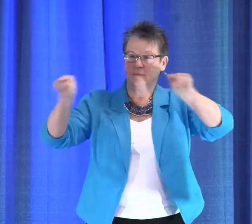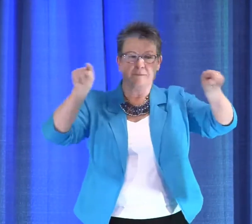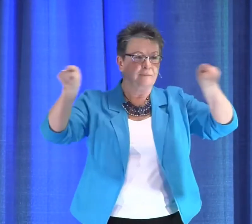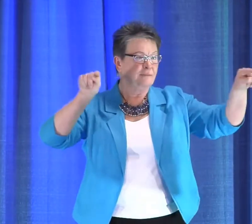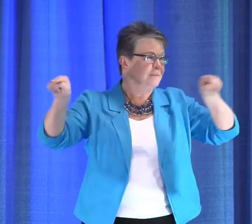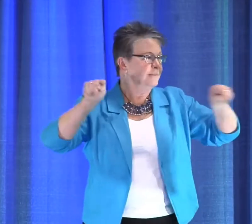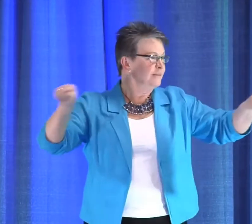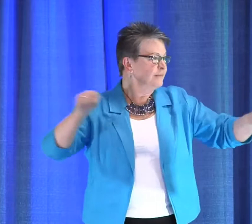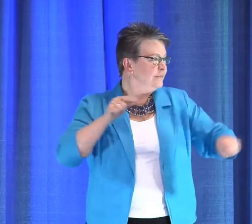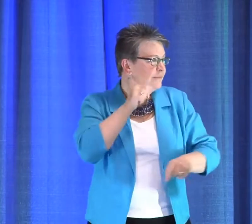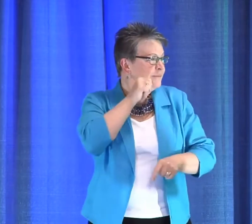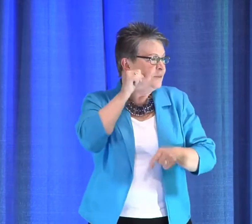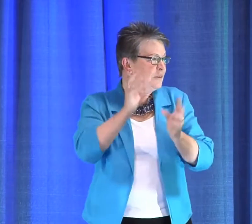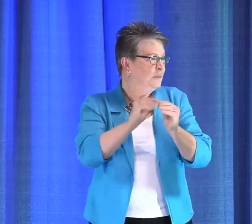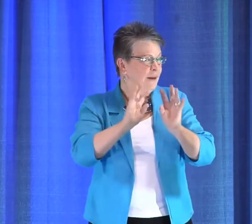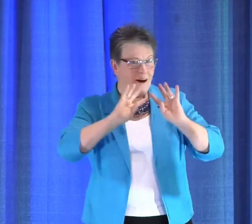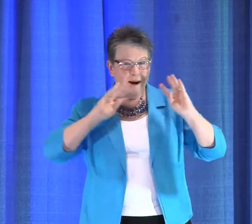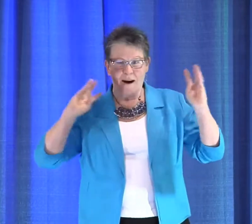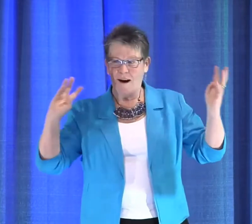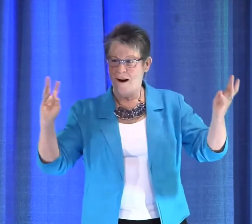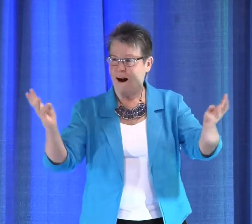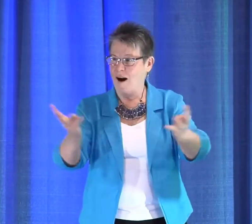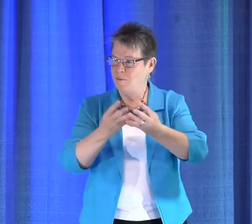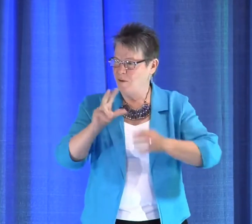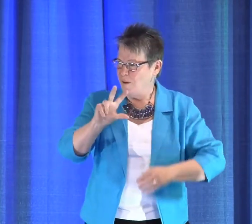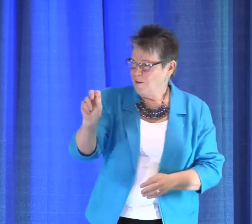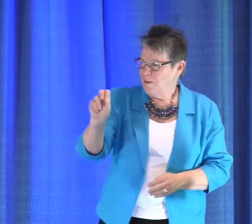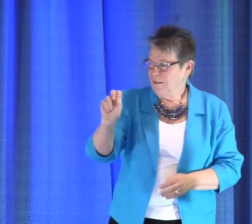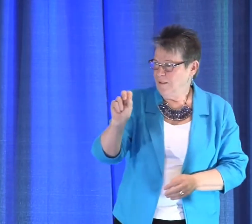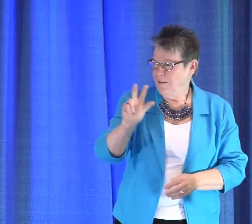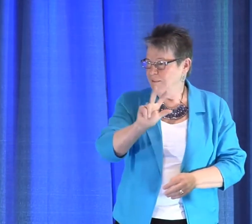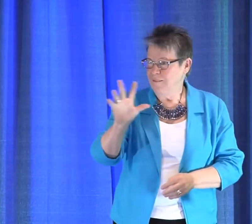Now, I know that there's a few deaf interpreters here in the crowd. Yesterday meeting, there was a bunch of you.